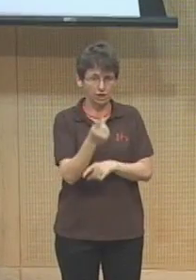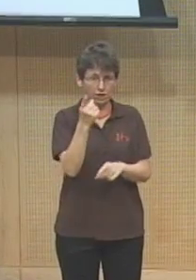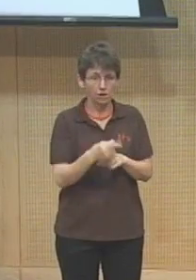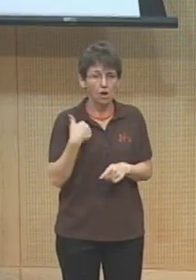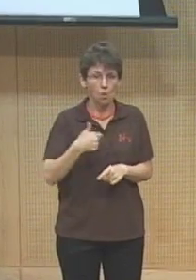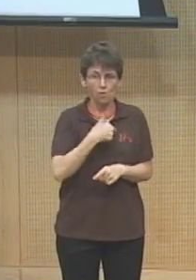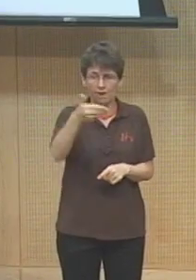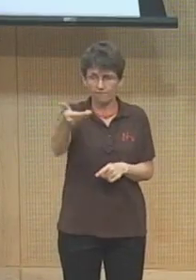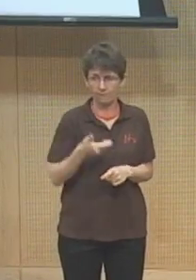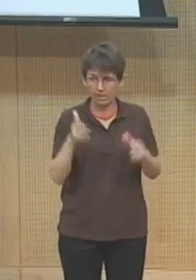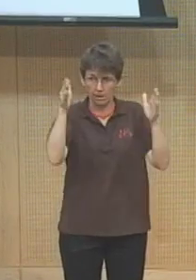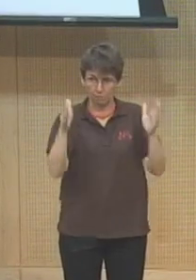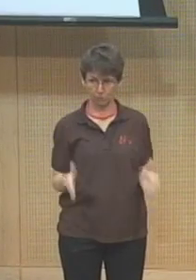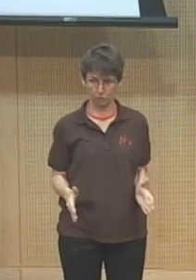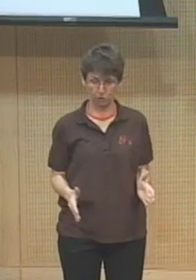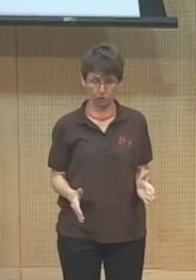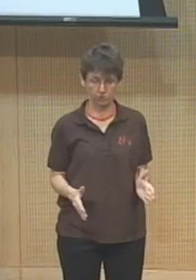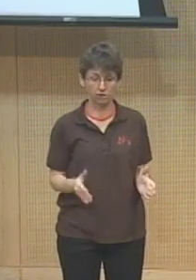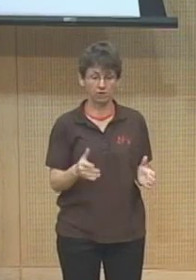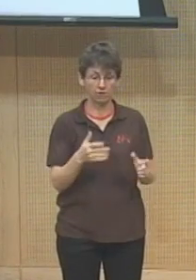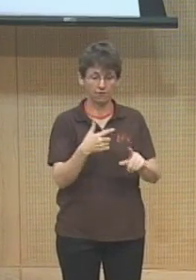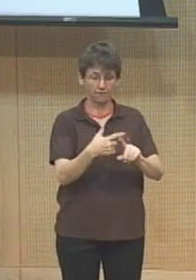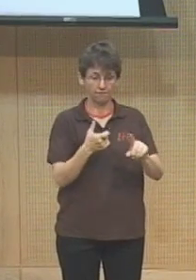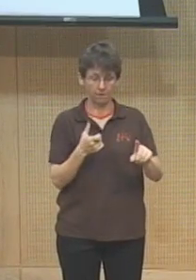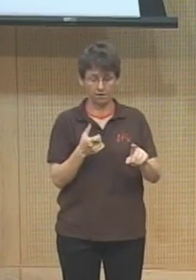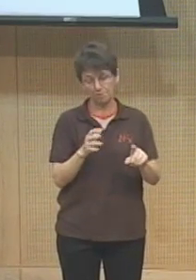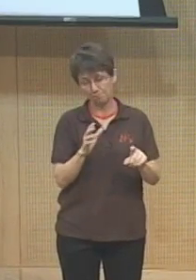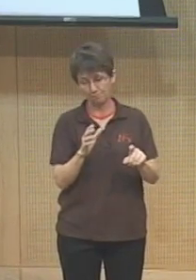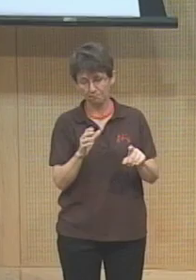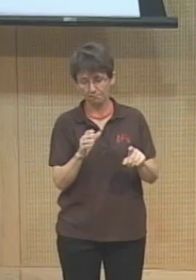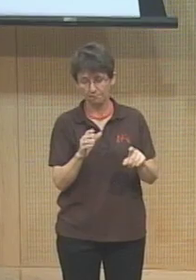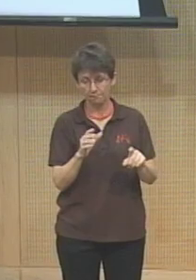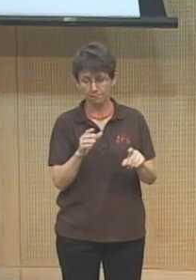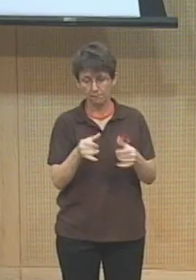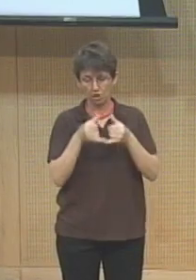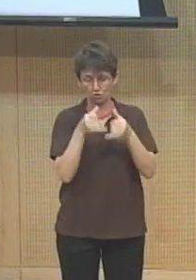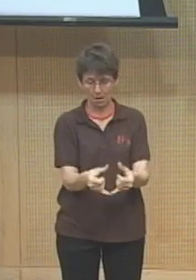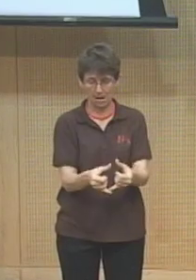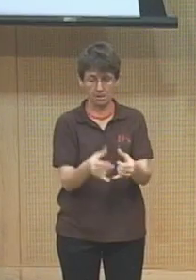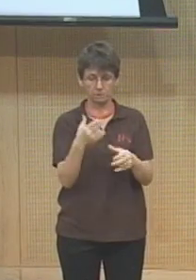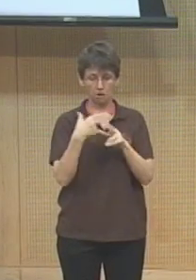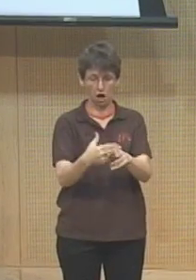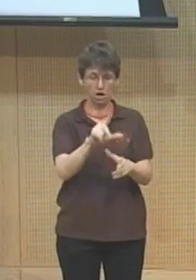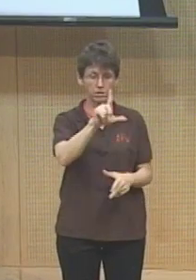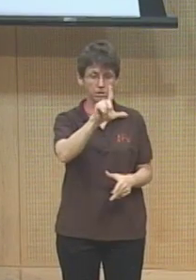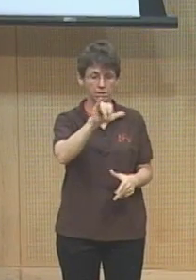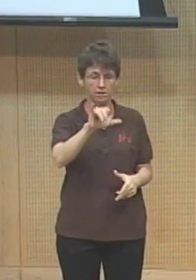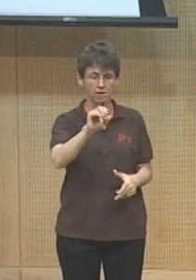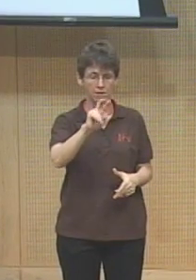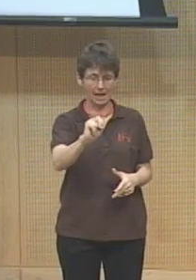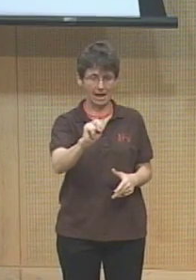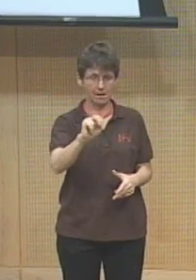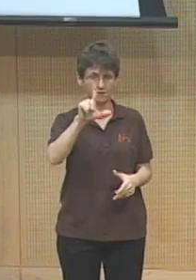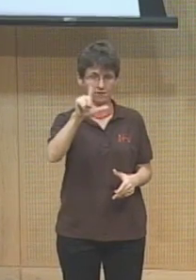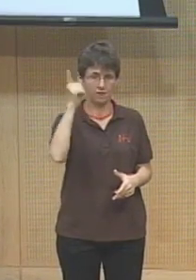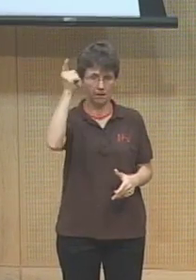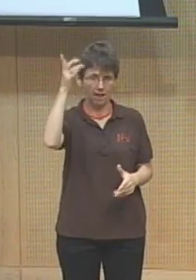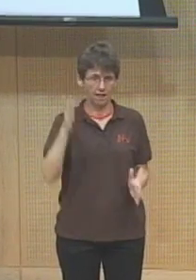Every year we invite a presenter to come to campus from a grant called the Lyon